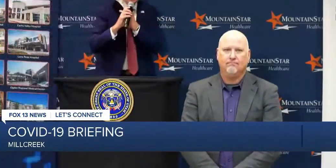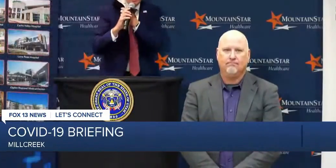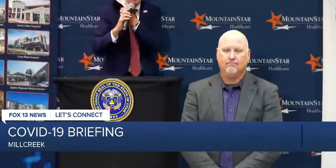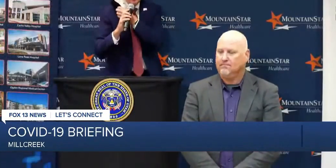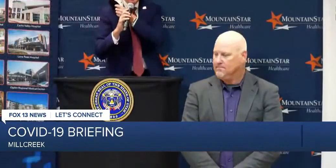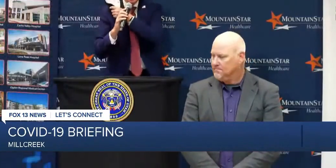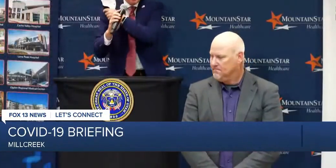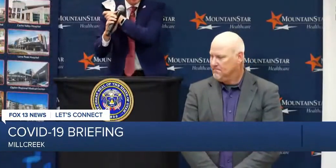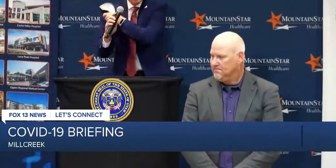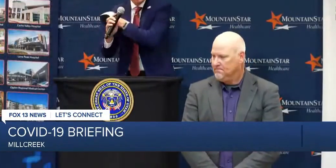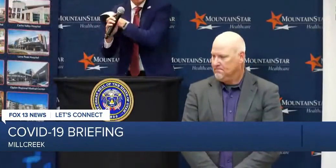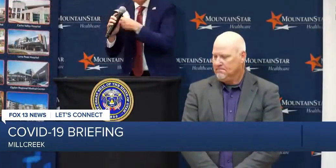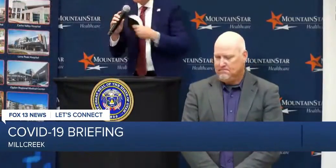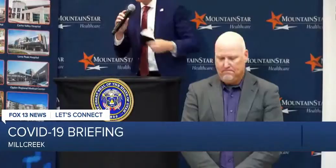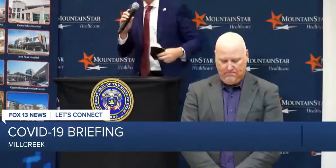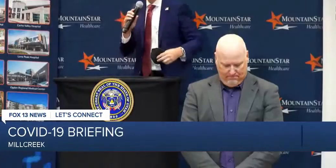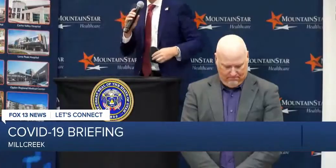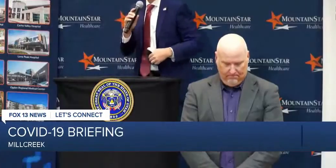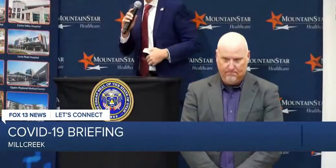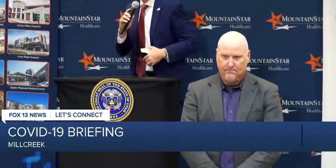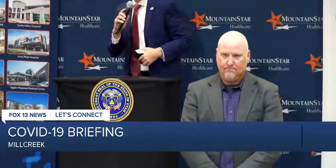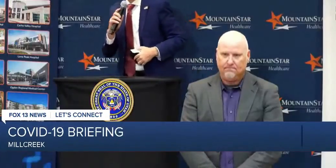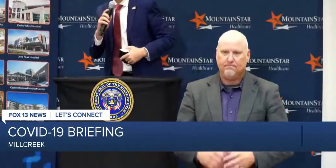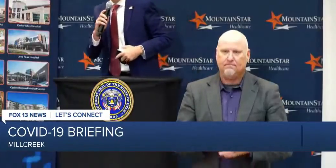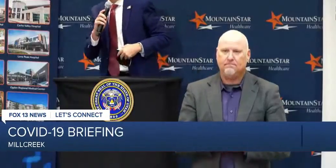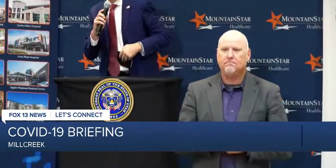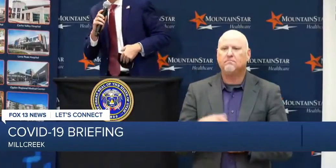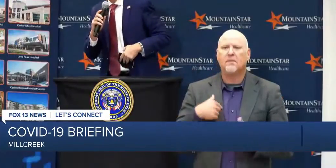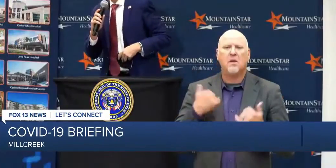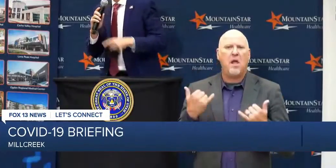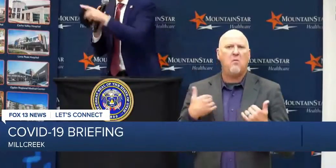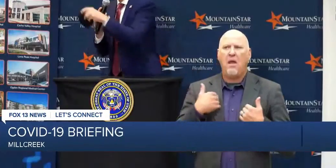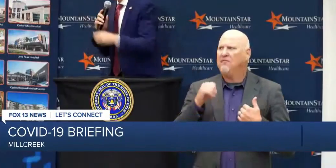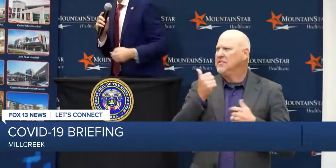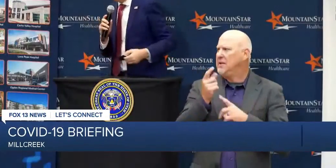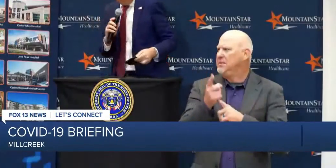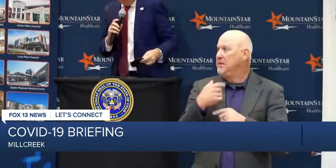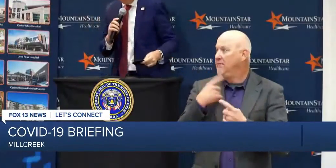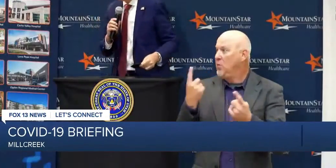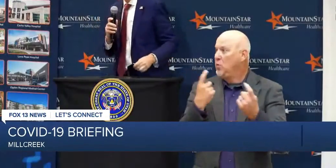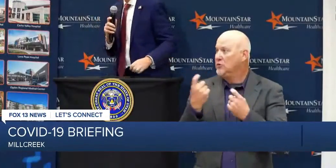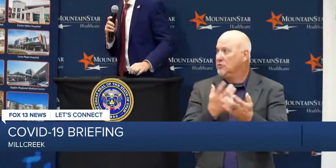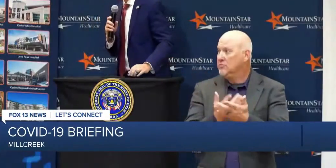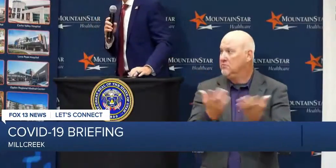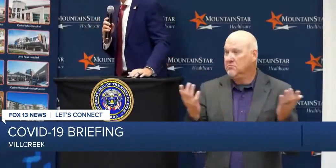Thank you, Dr. Hoffman. And with that, we've got about 10 minutes for questions. Please, ma'am.